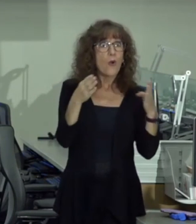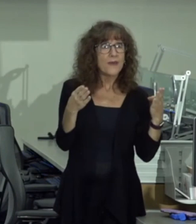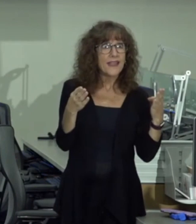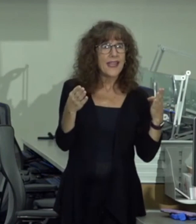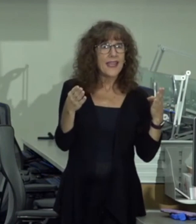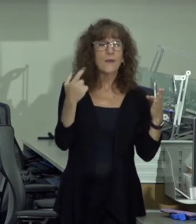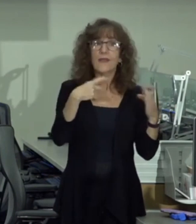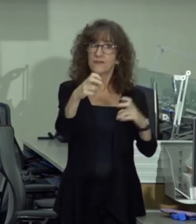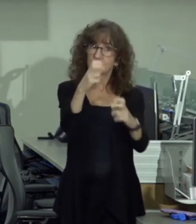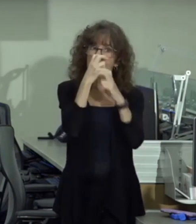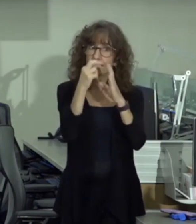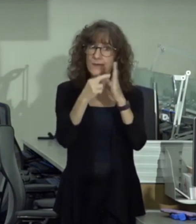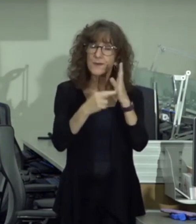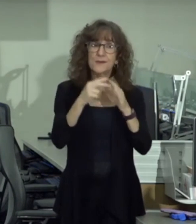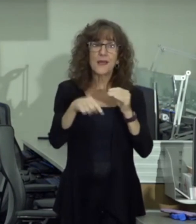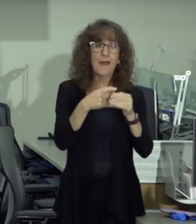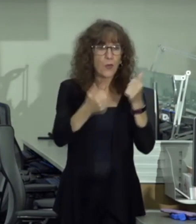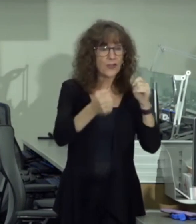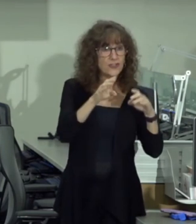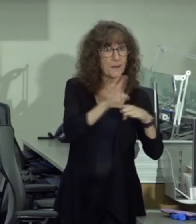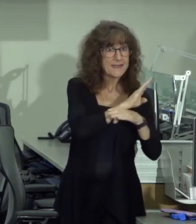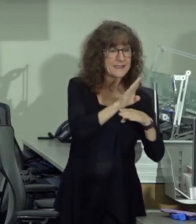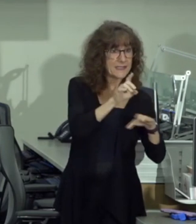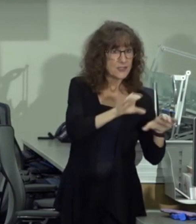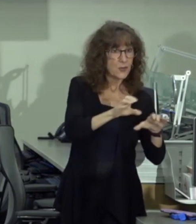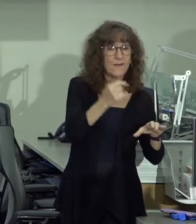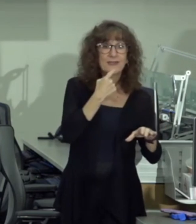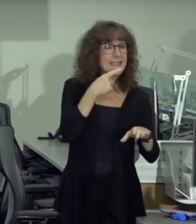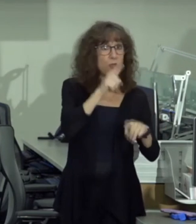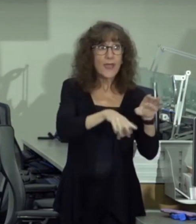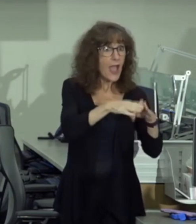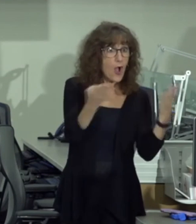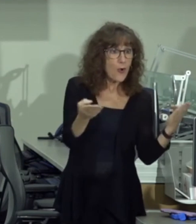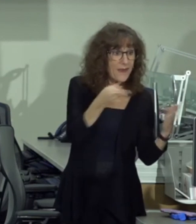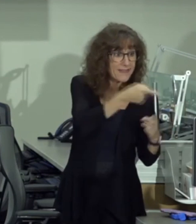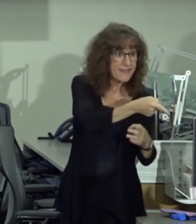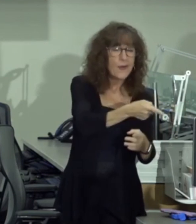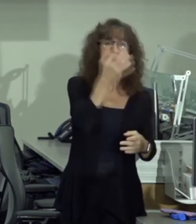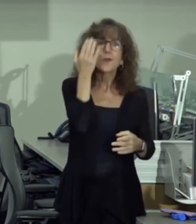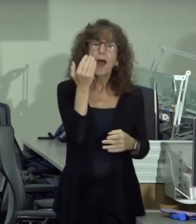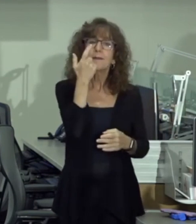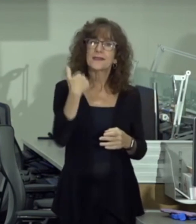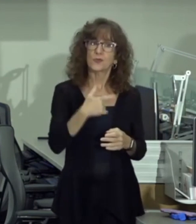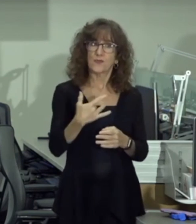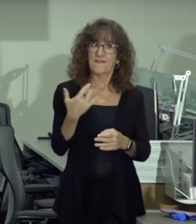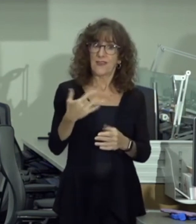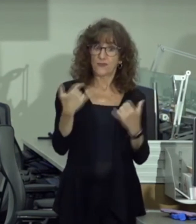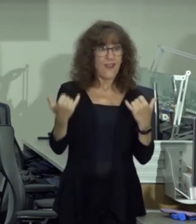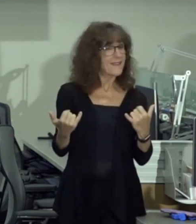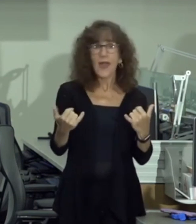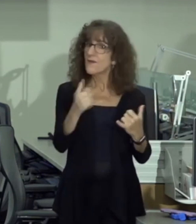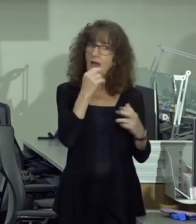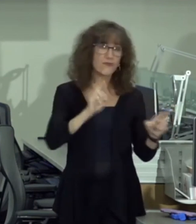to be having strict guidelines about what businesses should do. And if we say, okay, you can't open X, that's because we feel that at this time it's